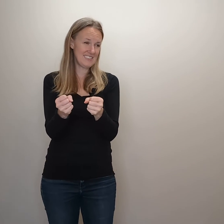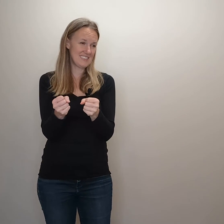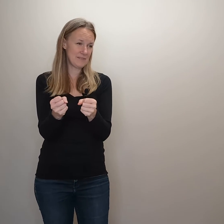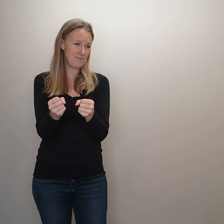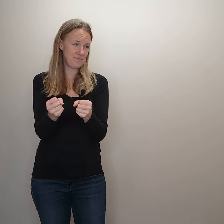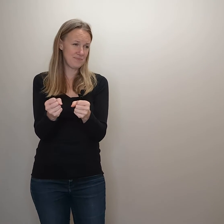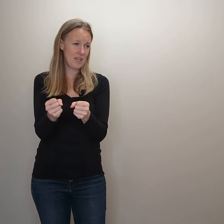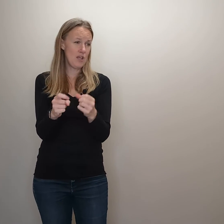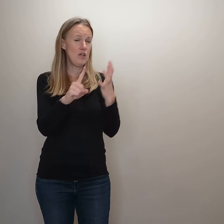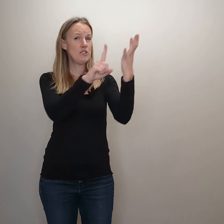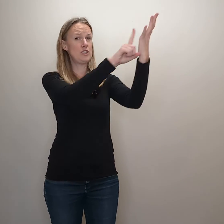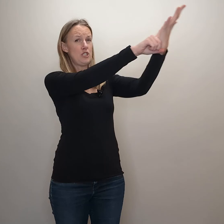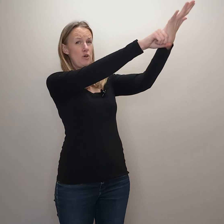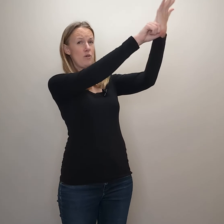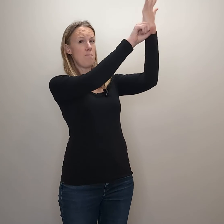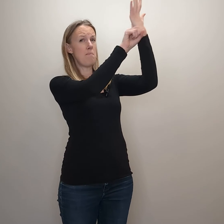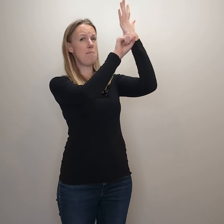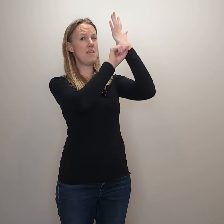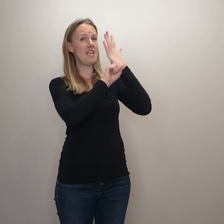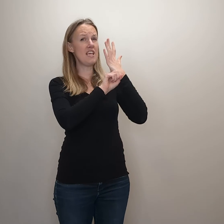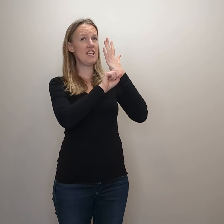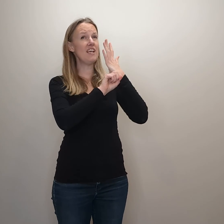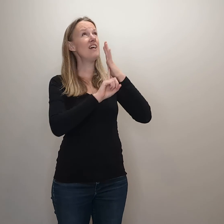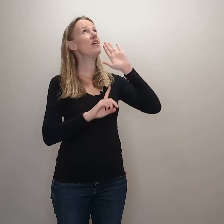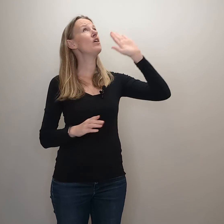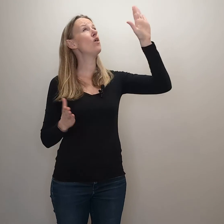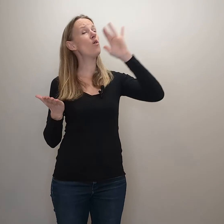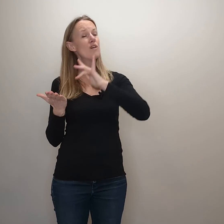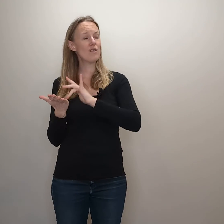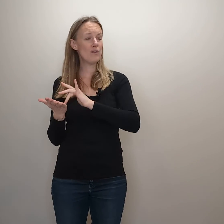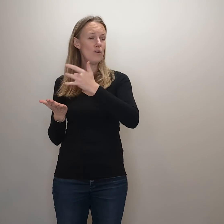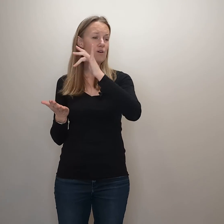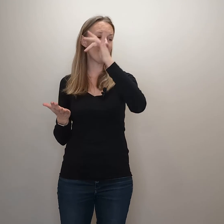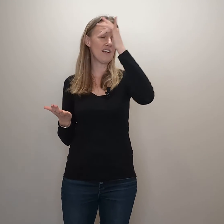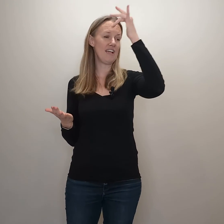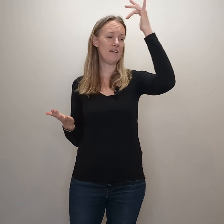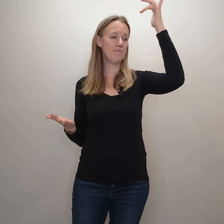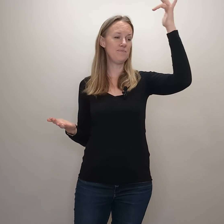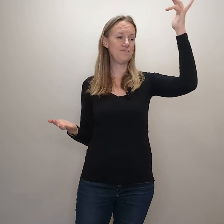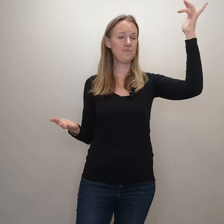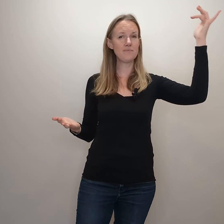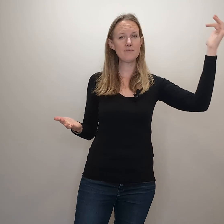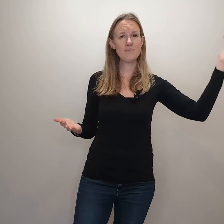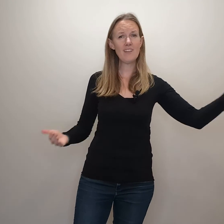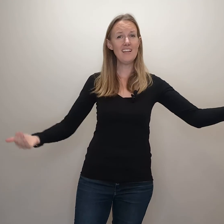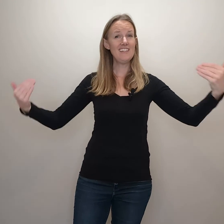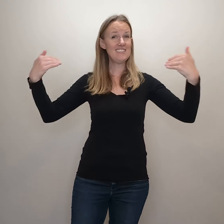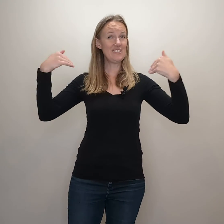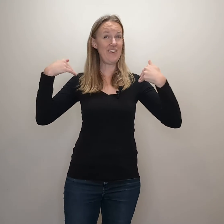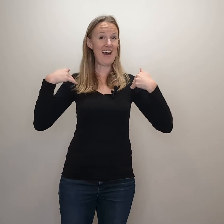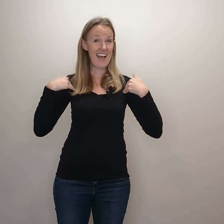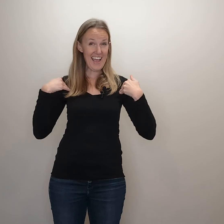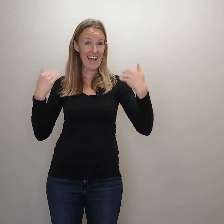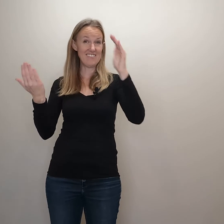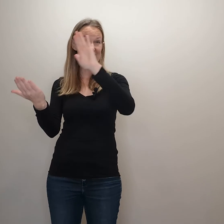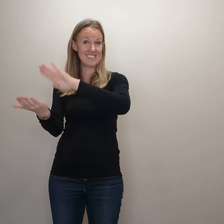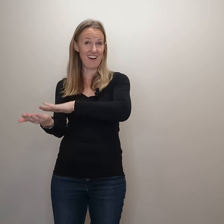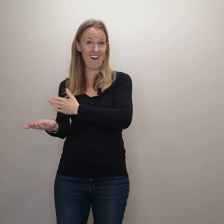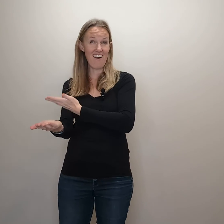brokenness, showed me your glory. So I have